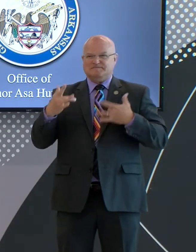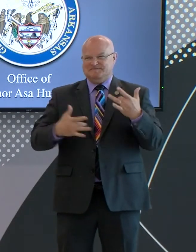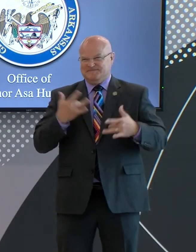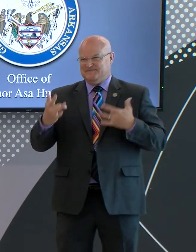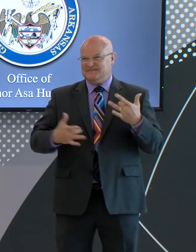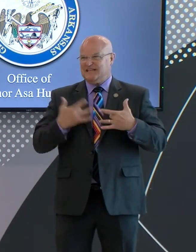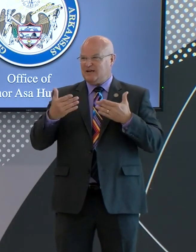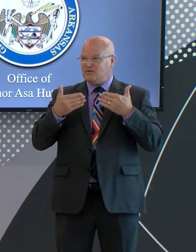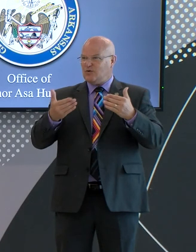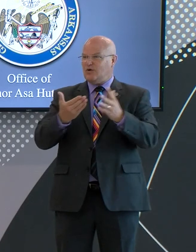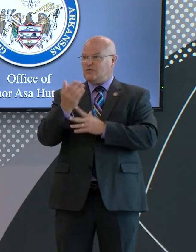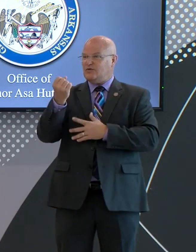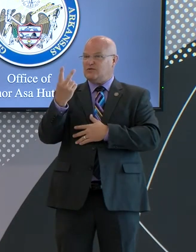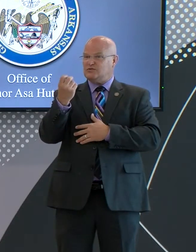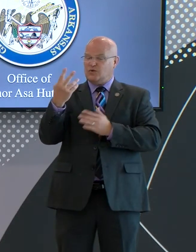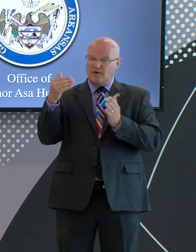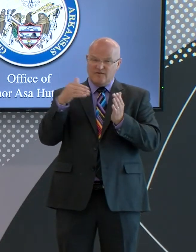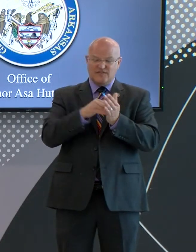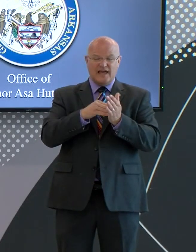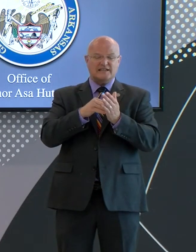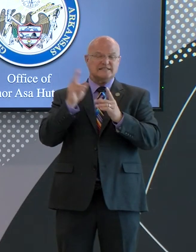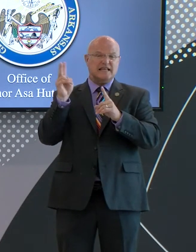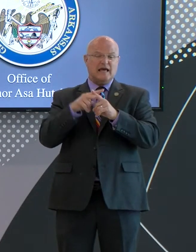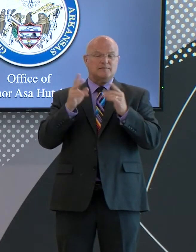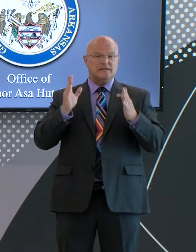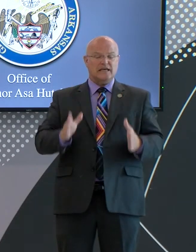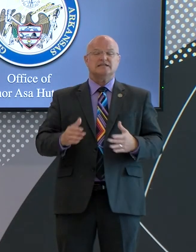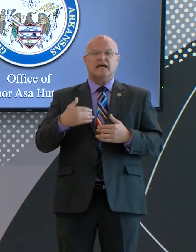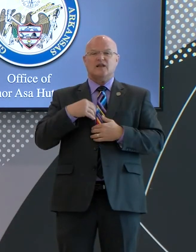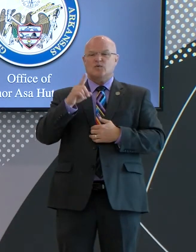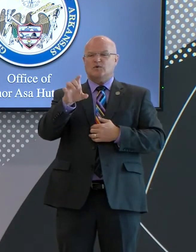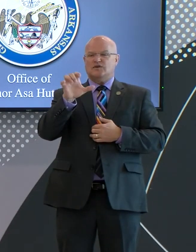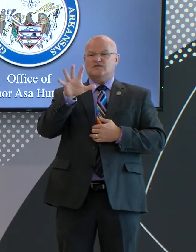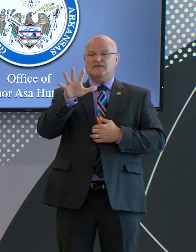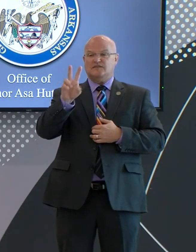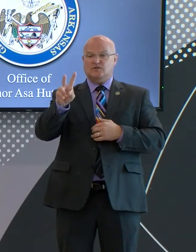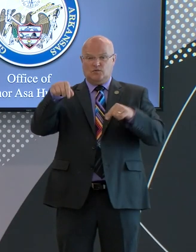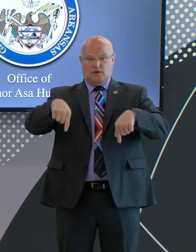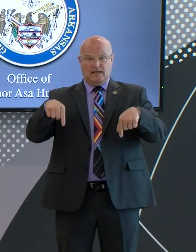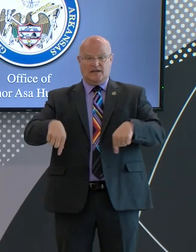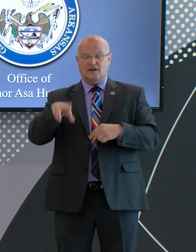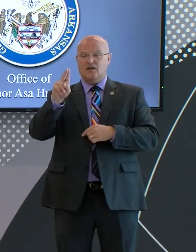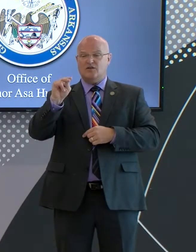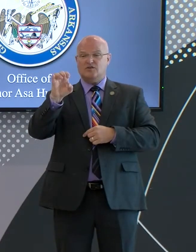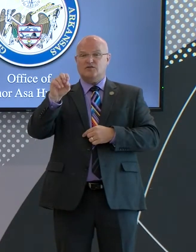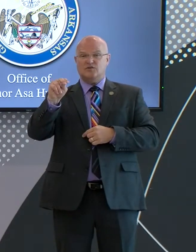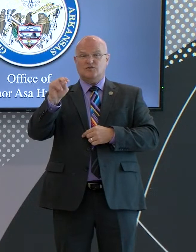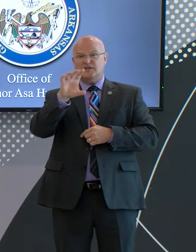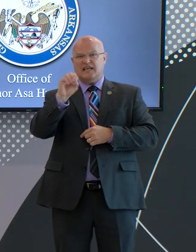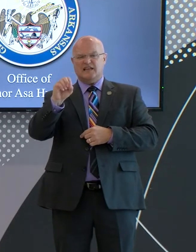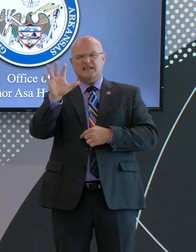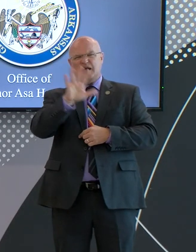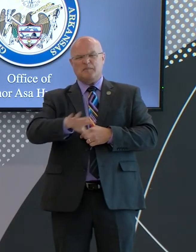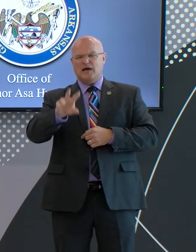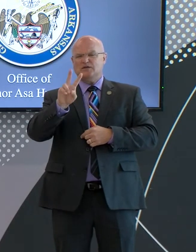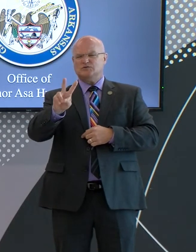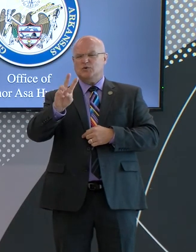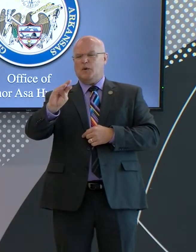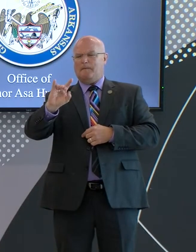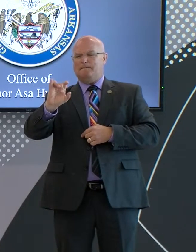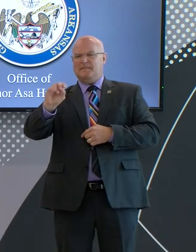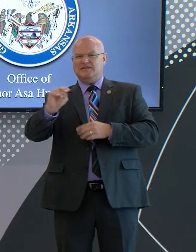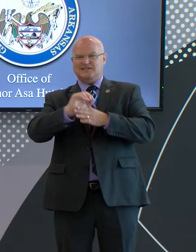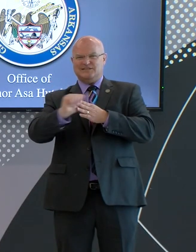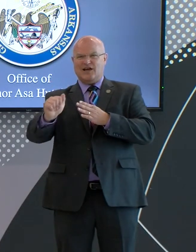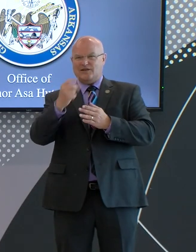we're going through those 12,000 applications. We had over 152 from right here in Union County. That's about $2 million that you guys will see